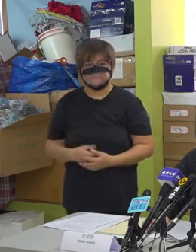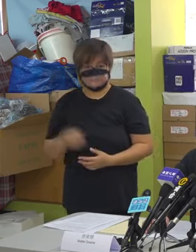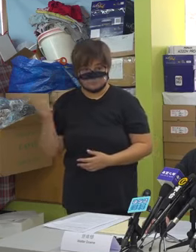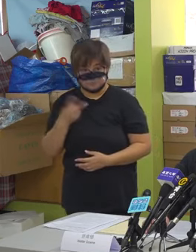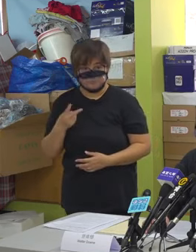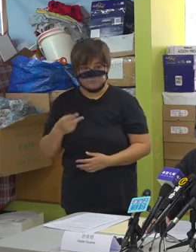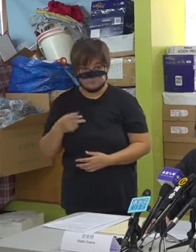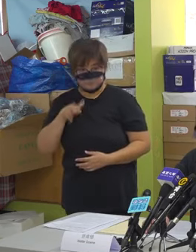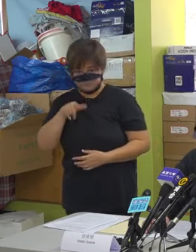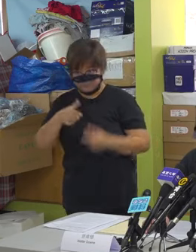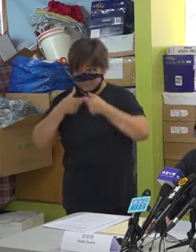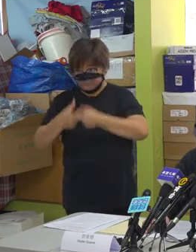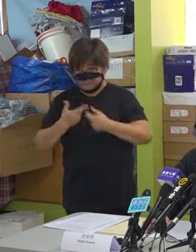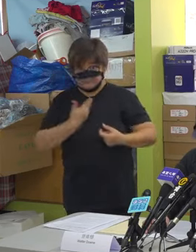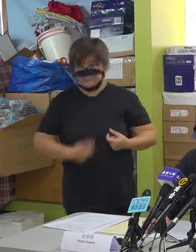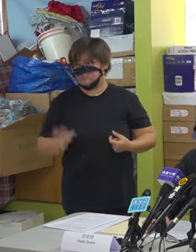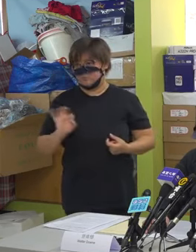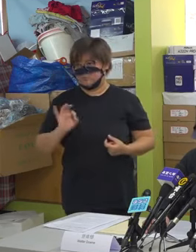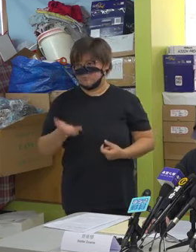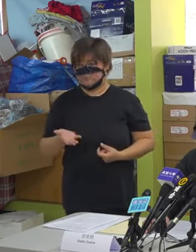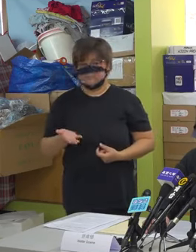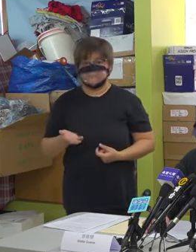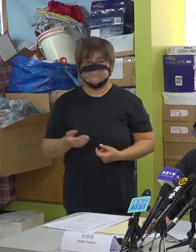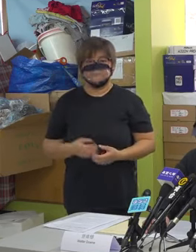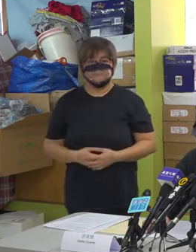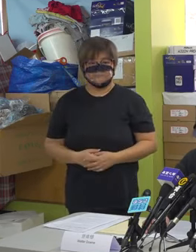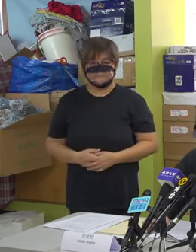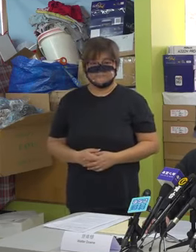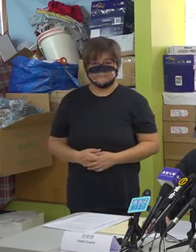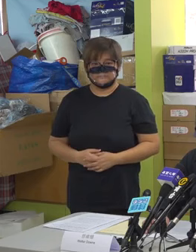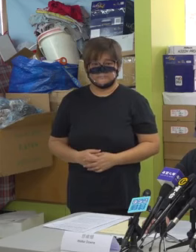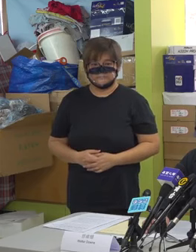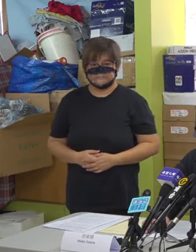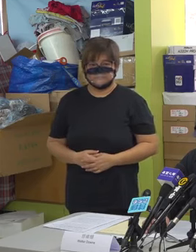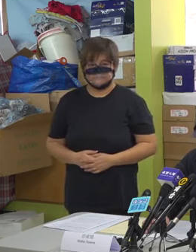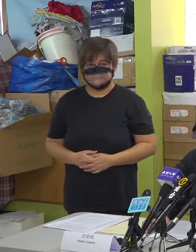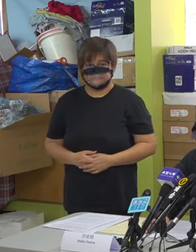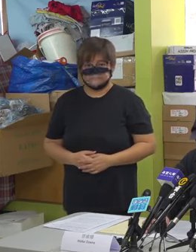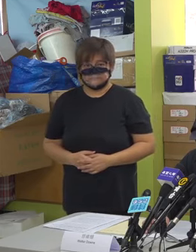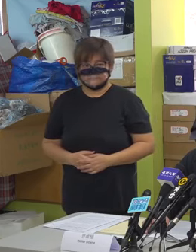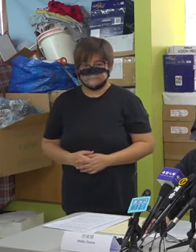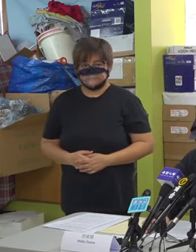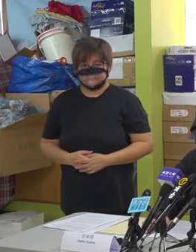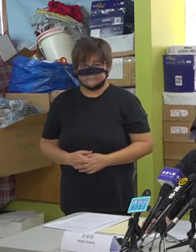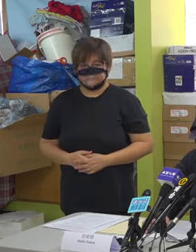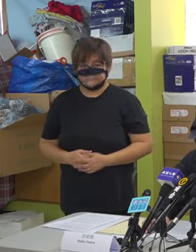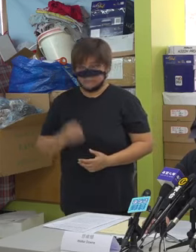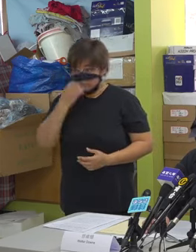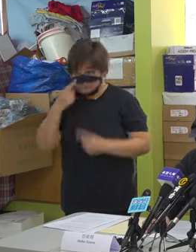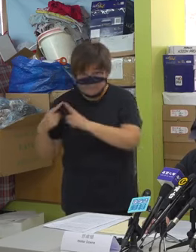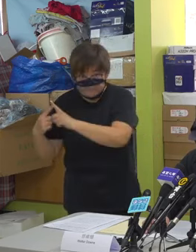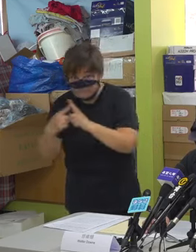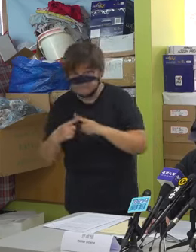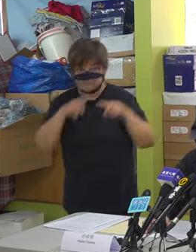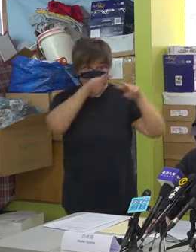within the heavily ordered system, especially when Hong Kong citizens could be arbitrarily detained by mainland police